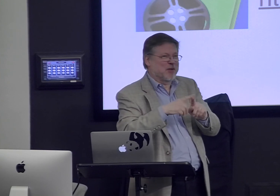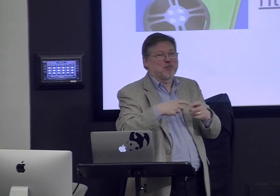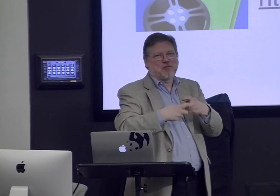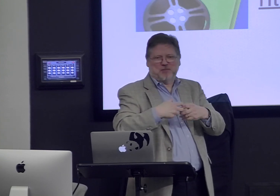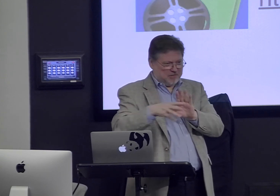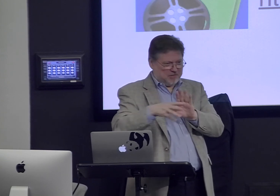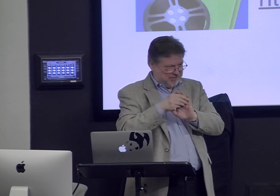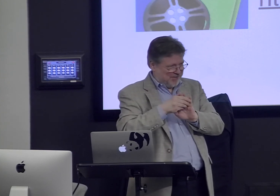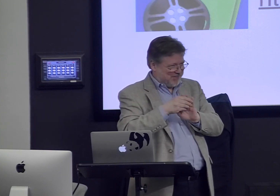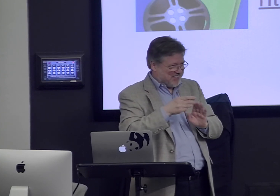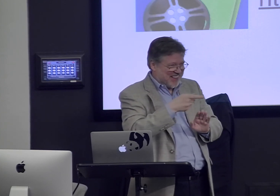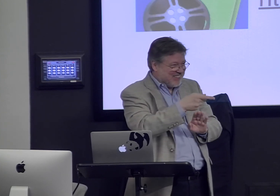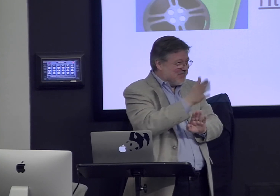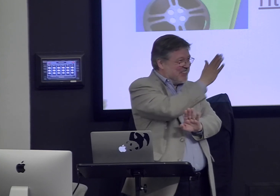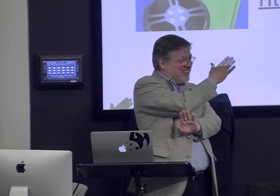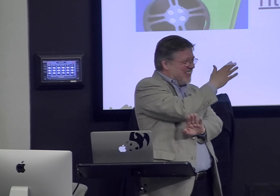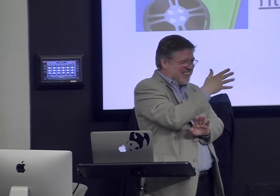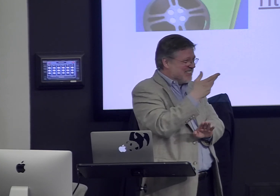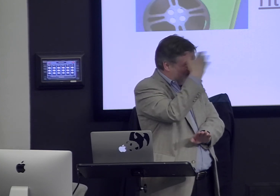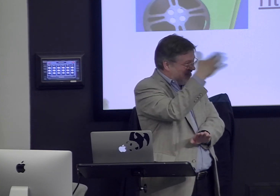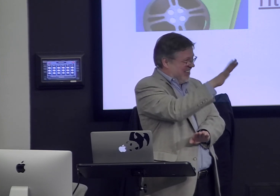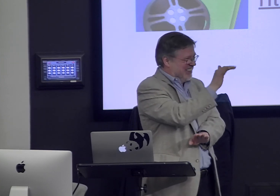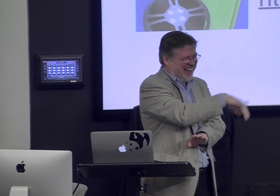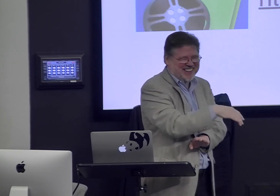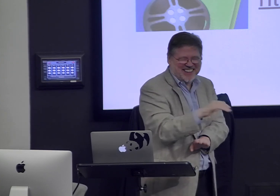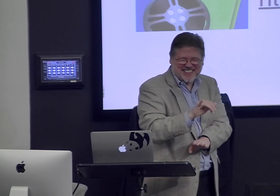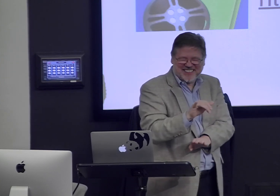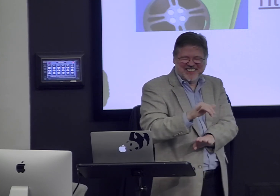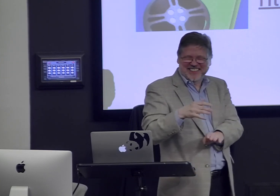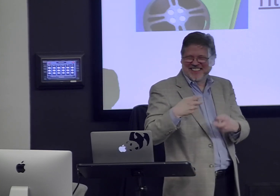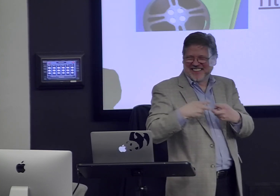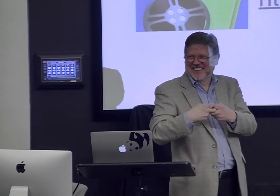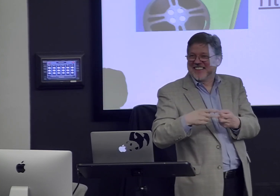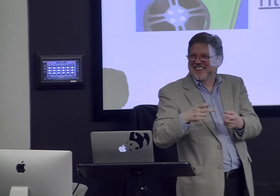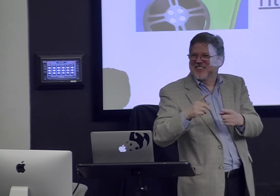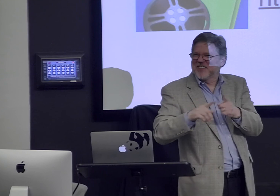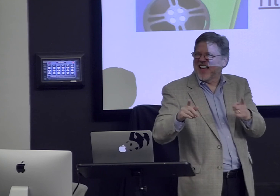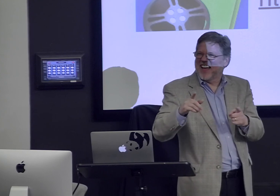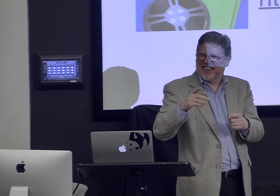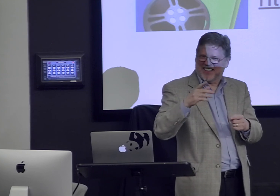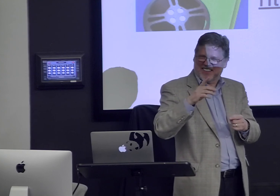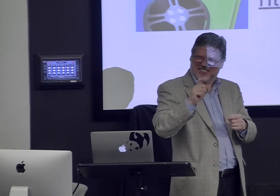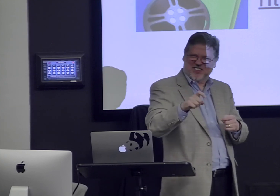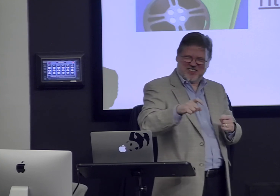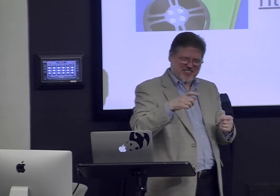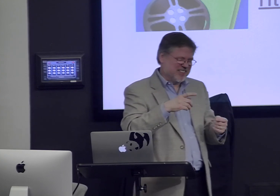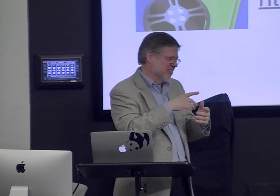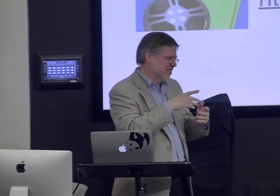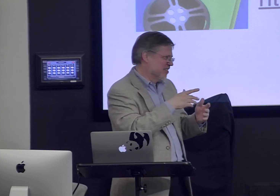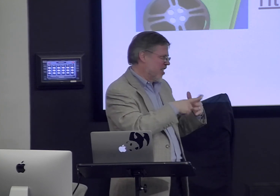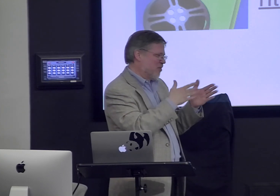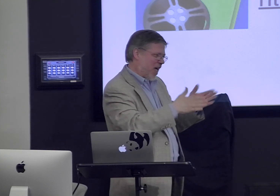I don't know that our language is quite to the point where it could be machine readable yet, but it would be great